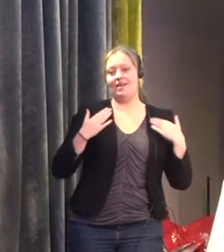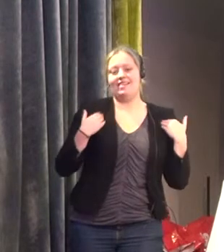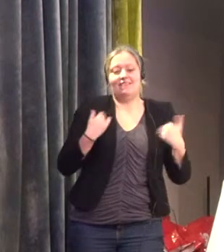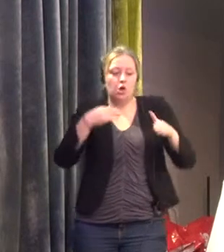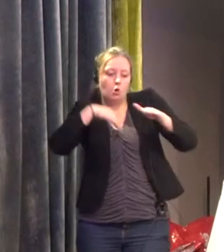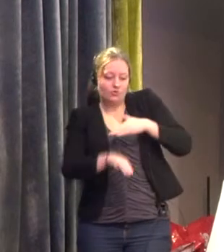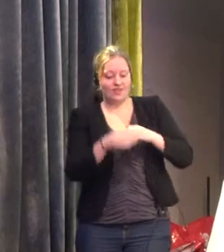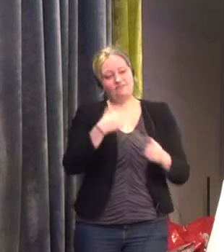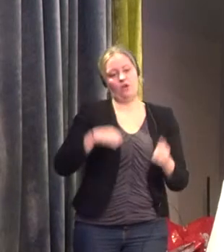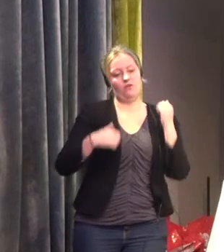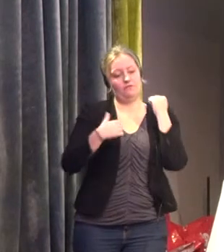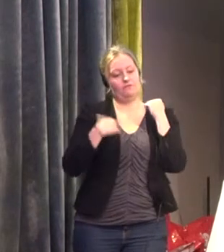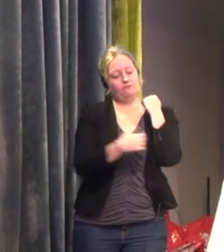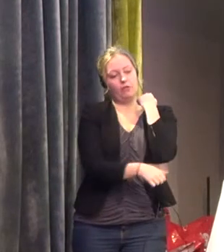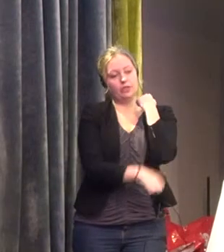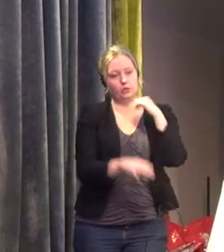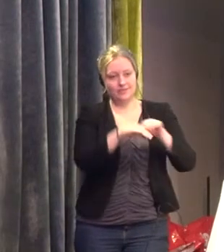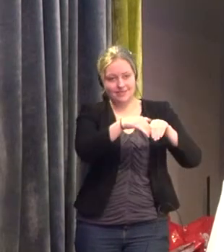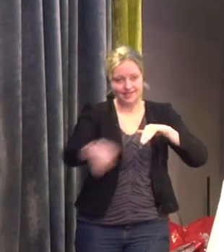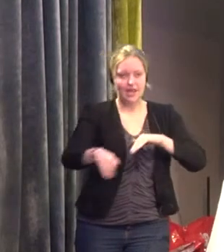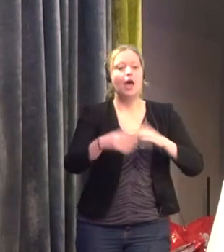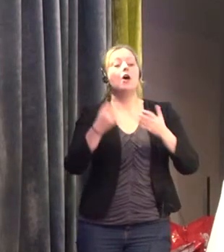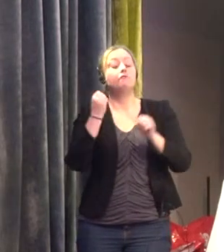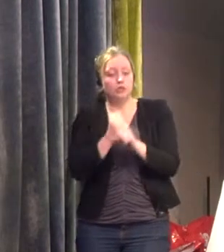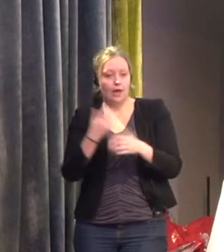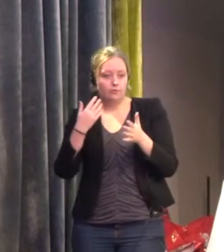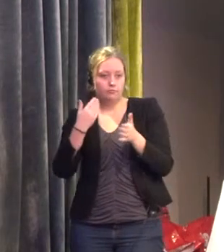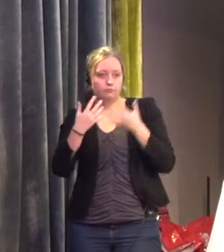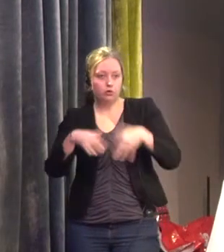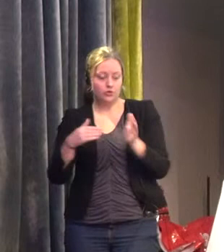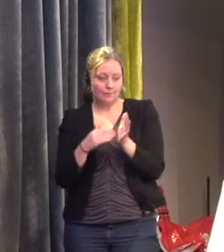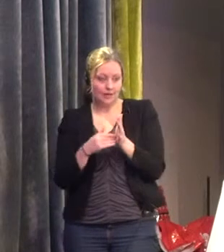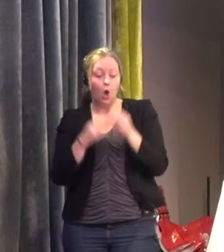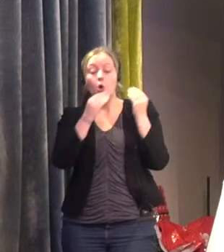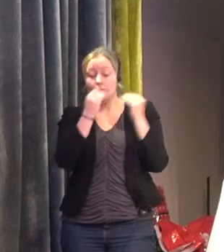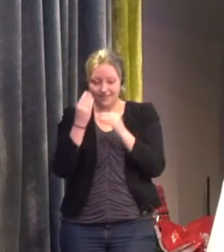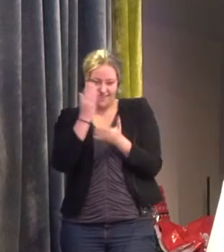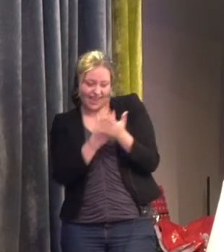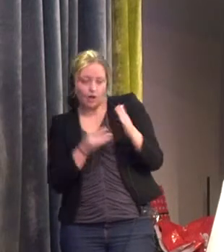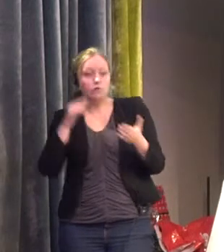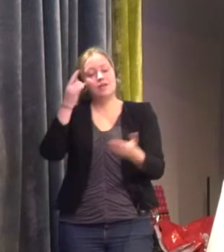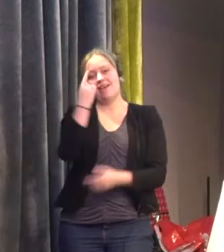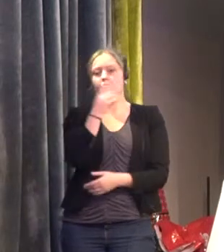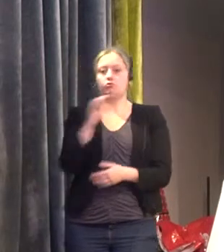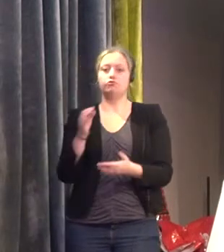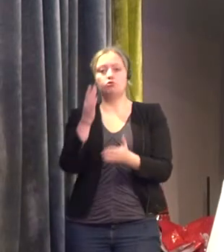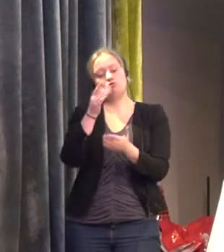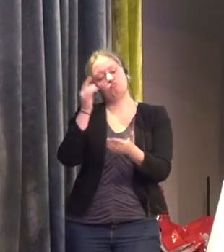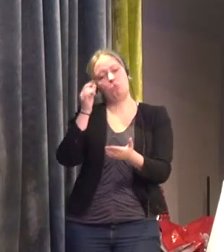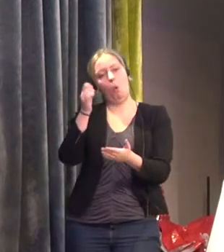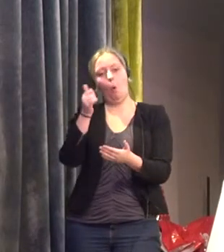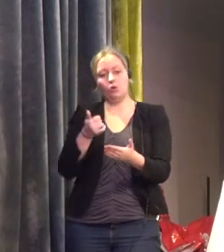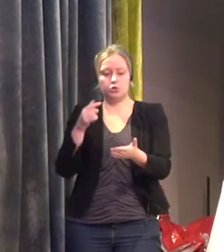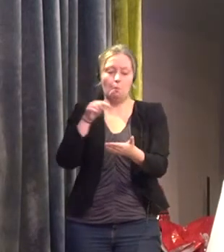MDGs. Education for all, again, was part of the MDGs, and 1/3 of all primary school children not in school